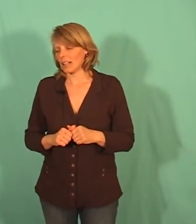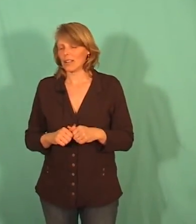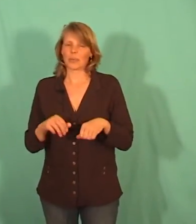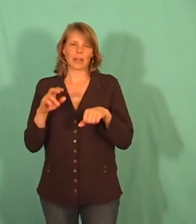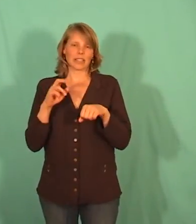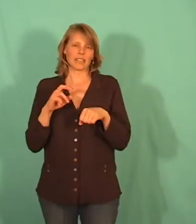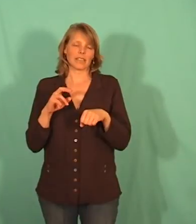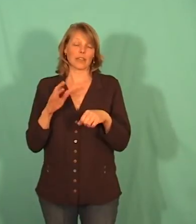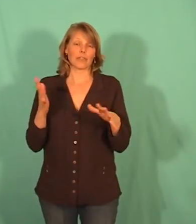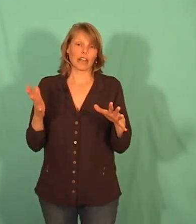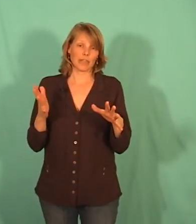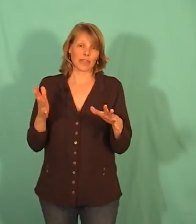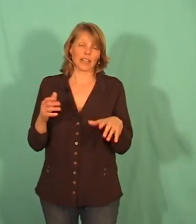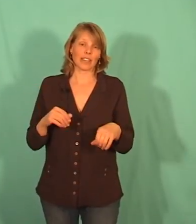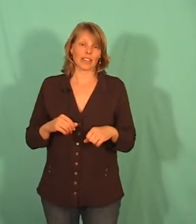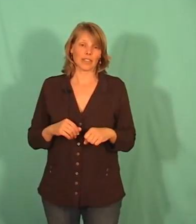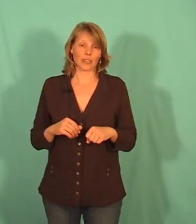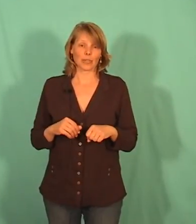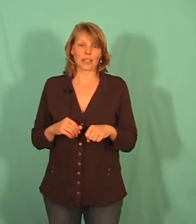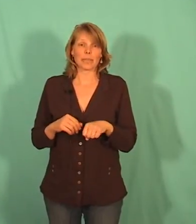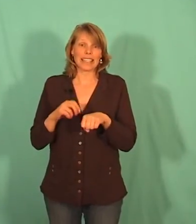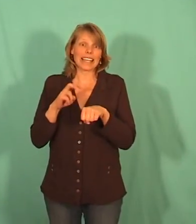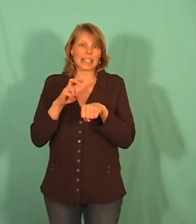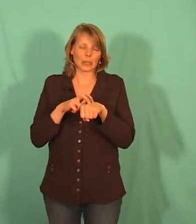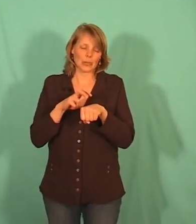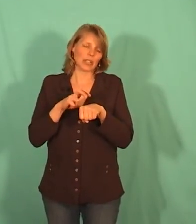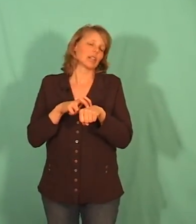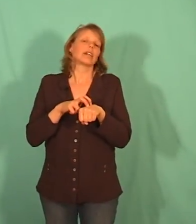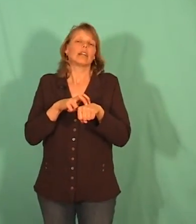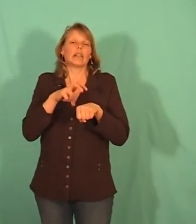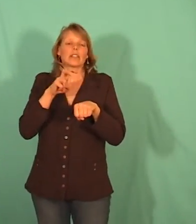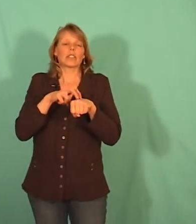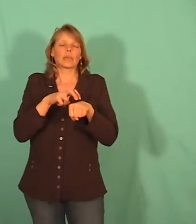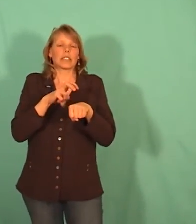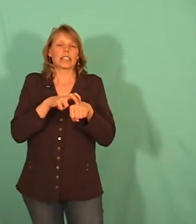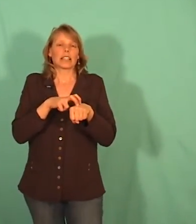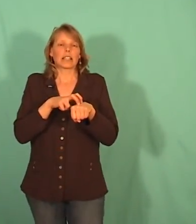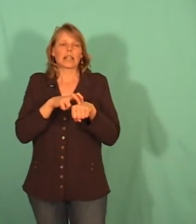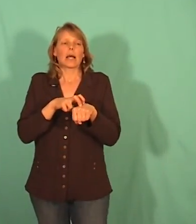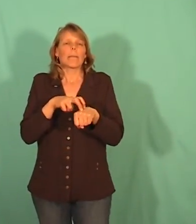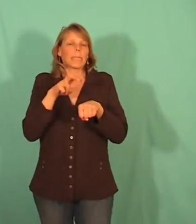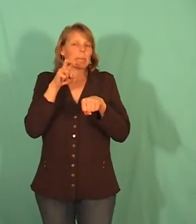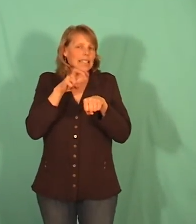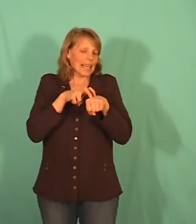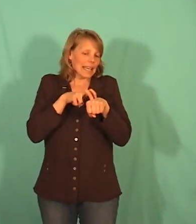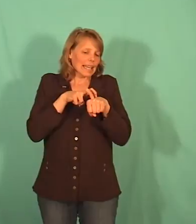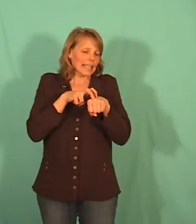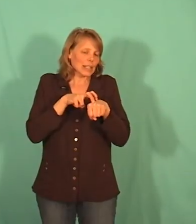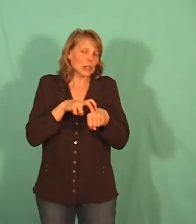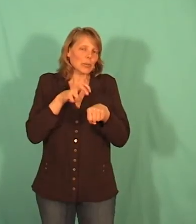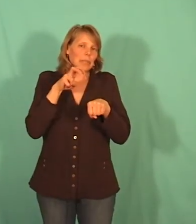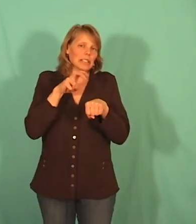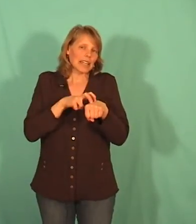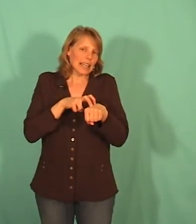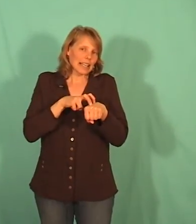Another one, another favorite, I think, of children is potatoes. So we'd sing, potato,